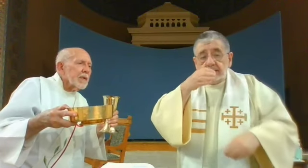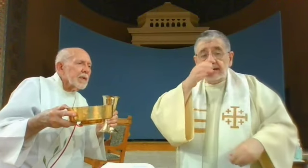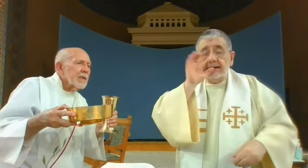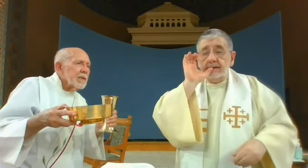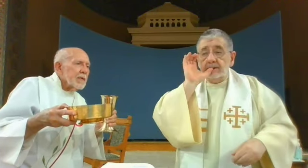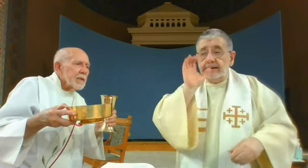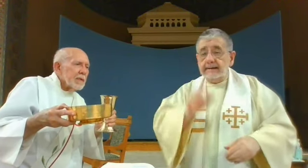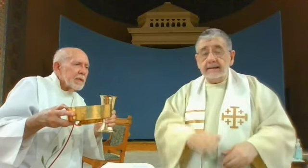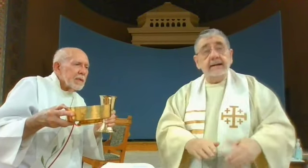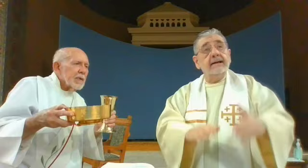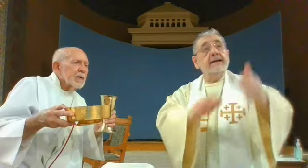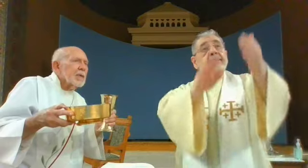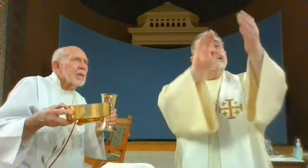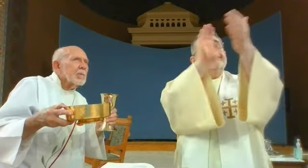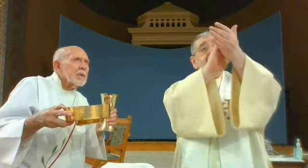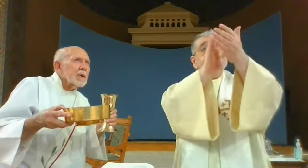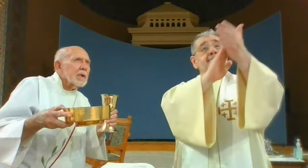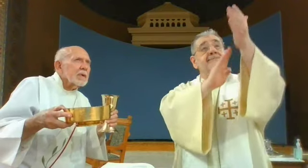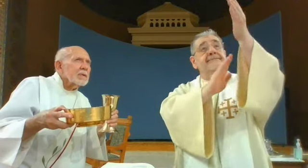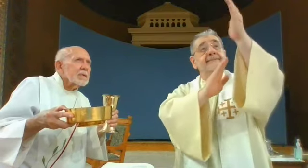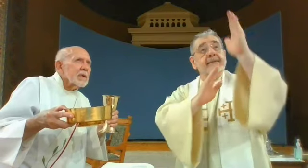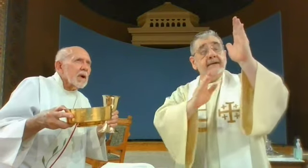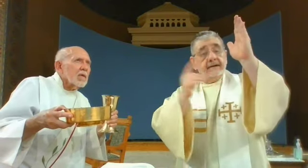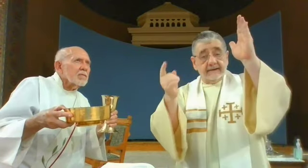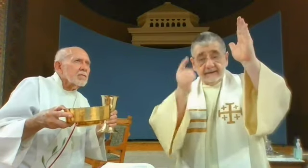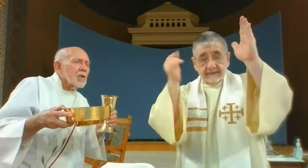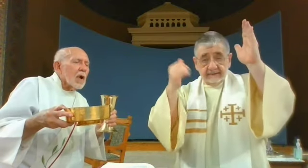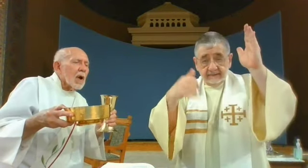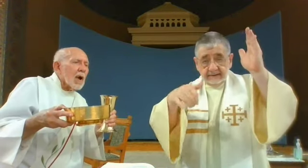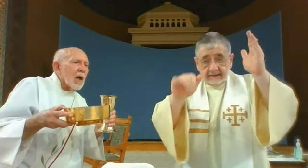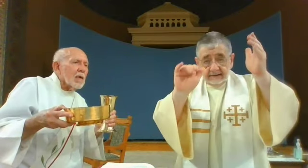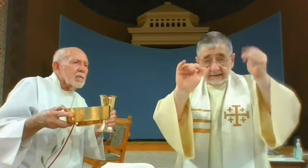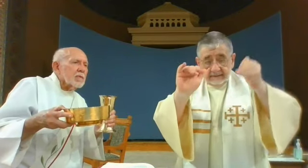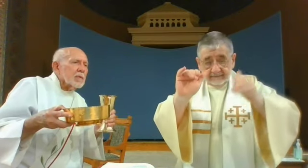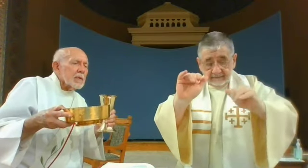food and drink. Blessed be God forever.